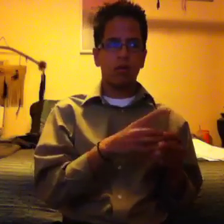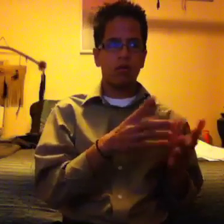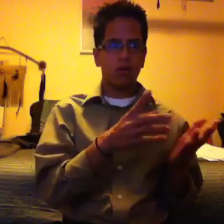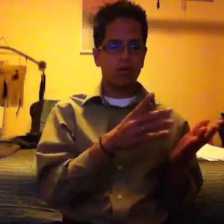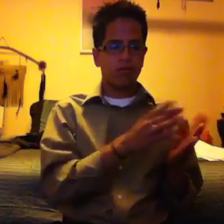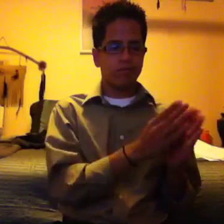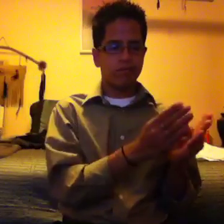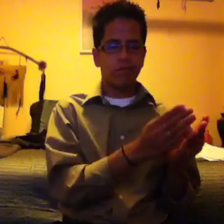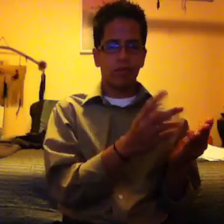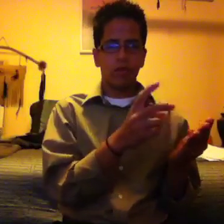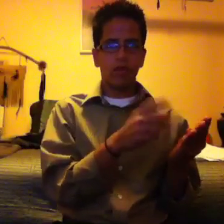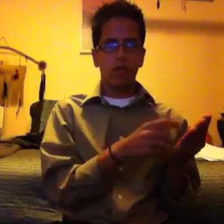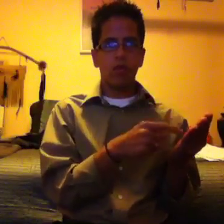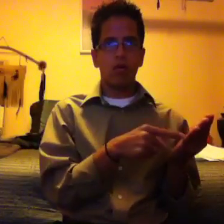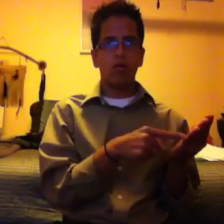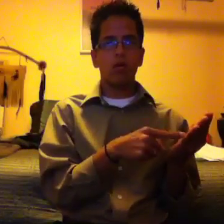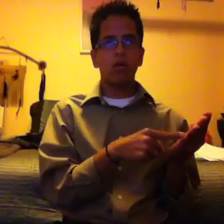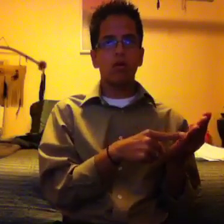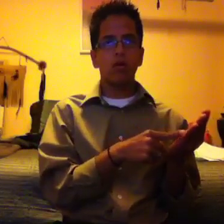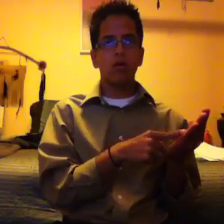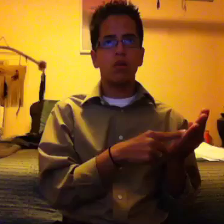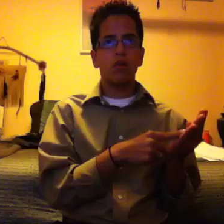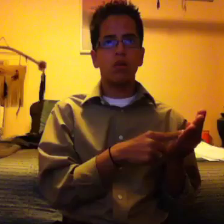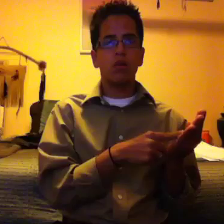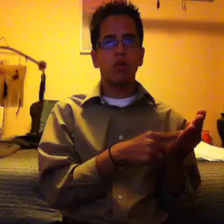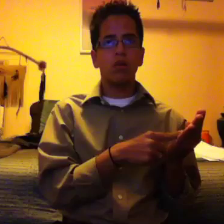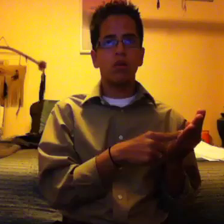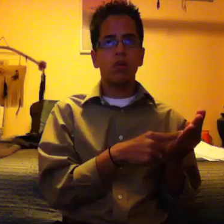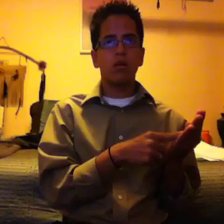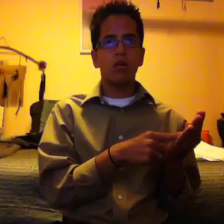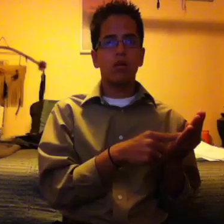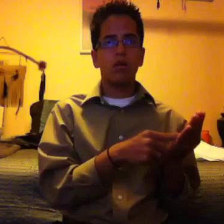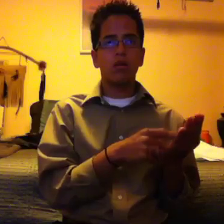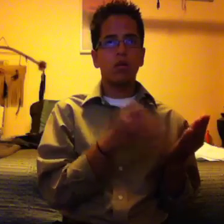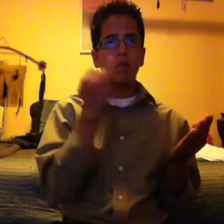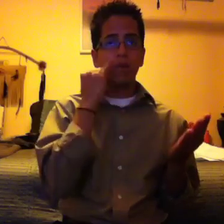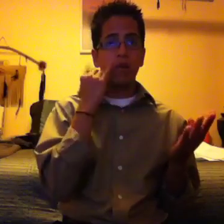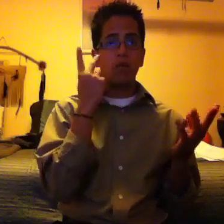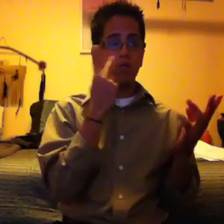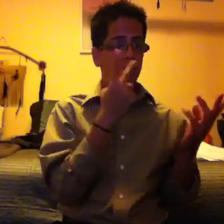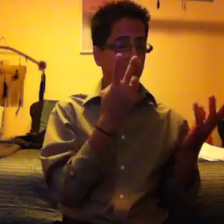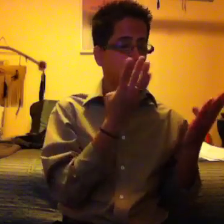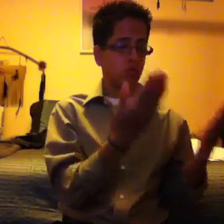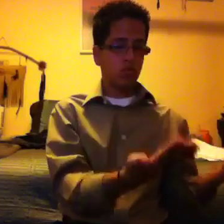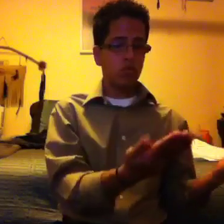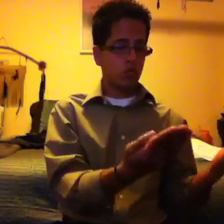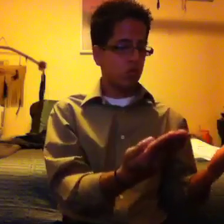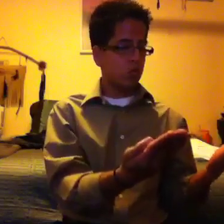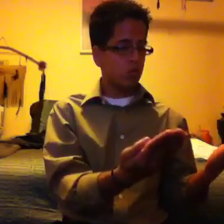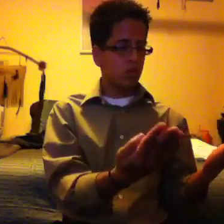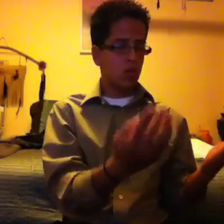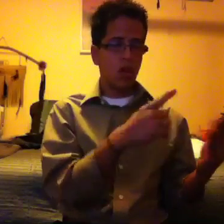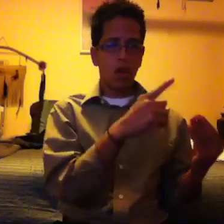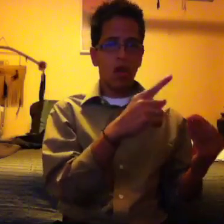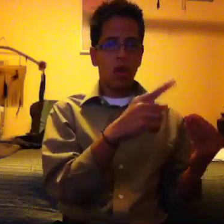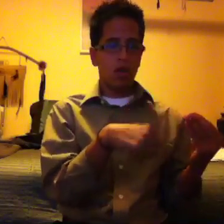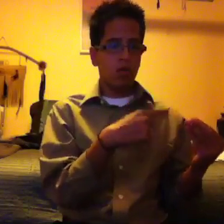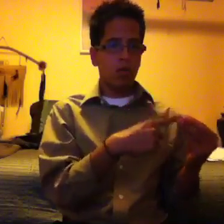on smoking cessation programs, and you find out that, wow, the patch keeps coming up again and again, well, maybe that should be a heading in